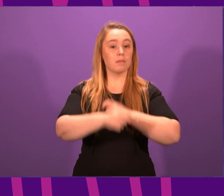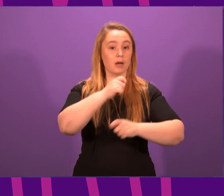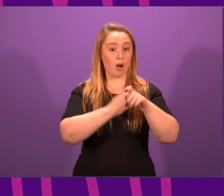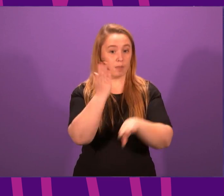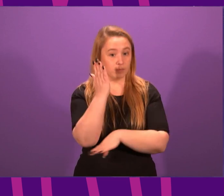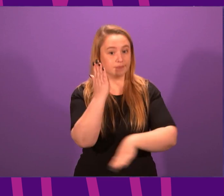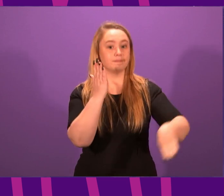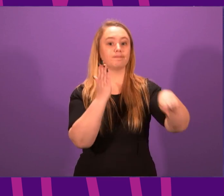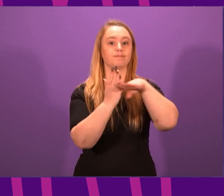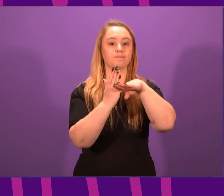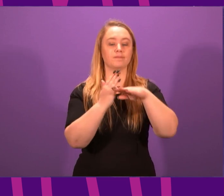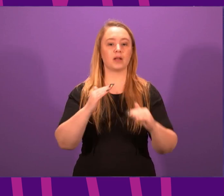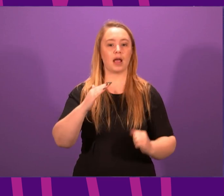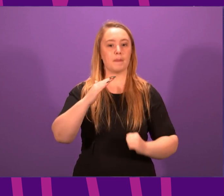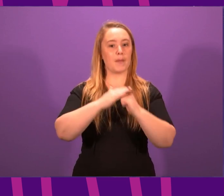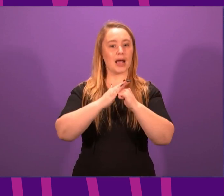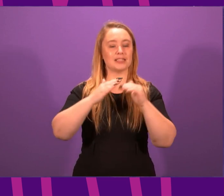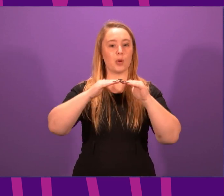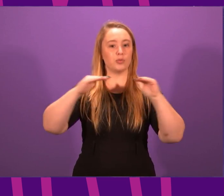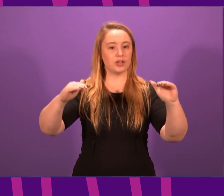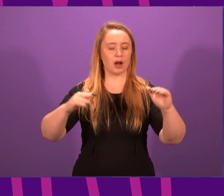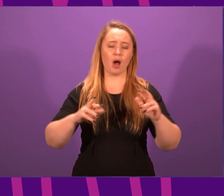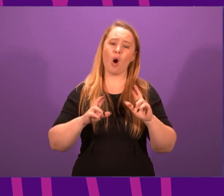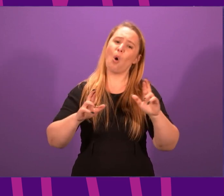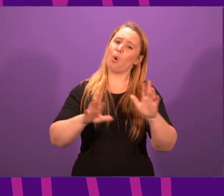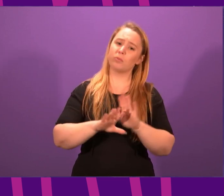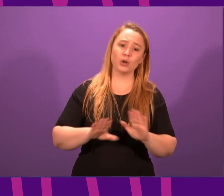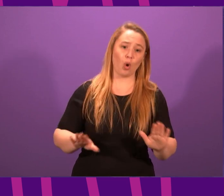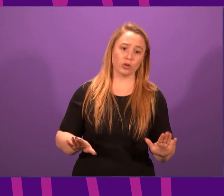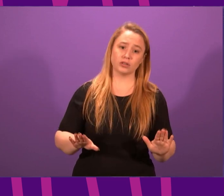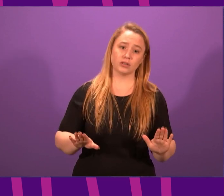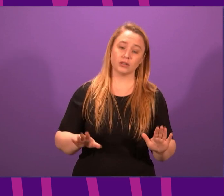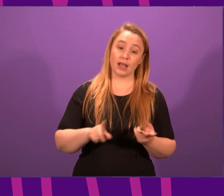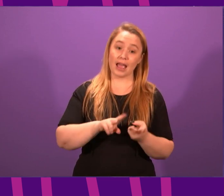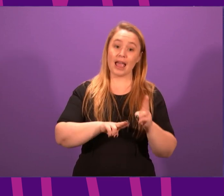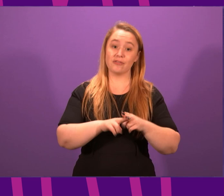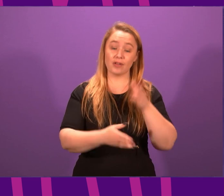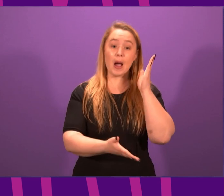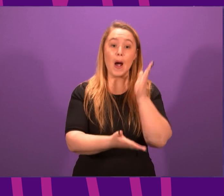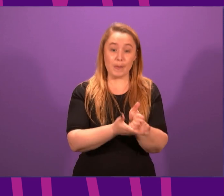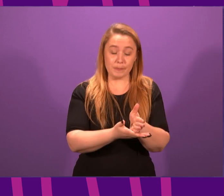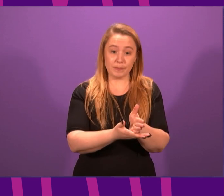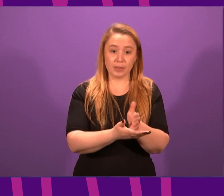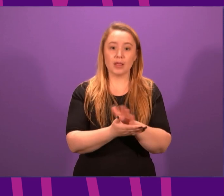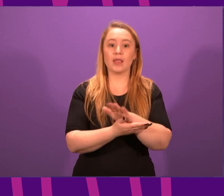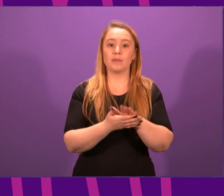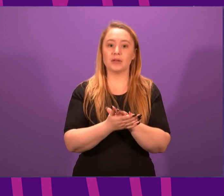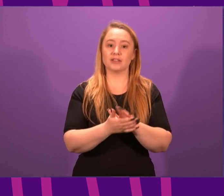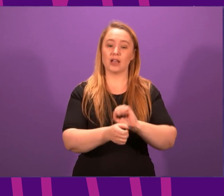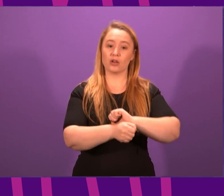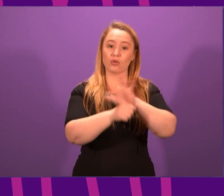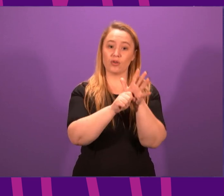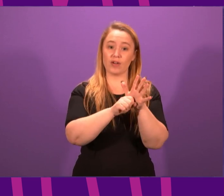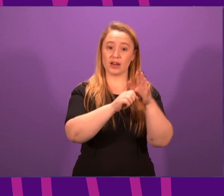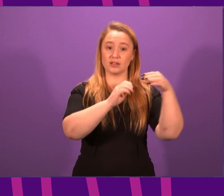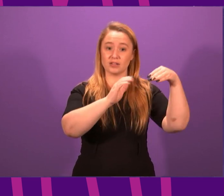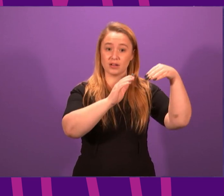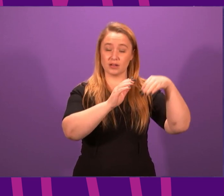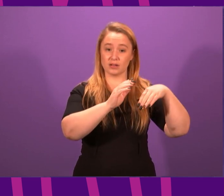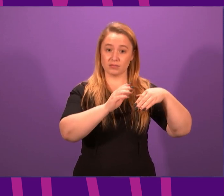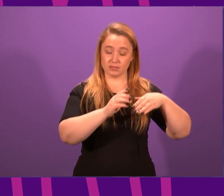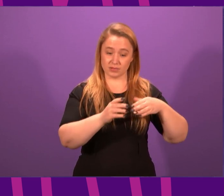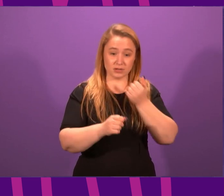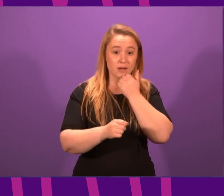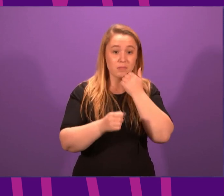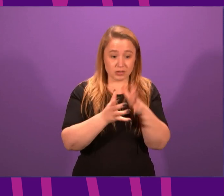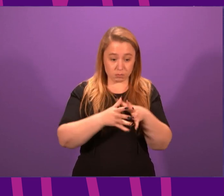tier. I hope that's not the case, because if it is, it will be because the numbers have gone in the wrong direction.